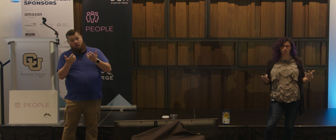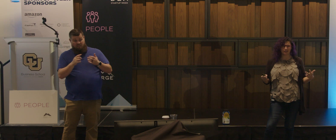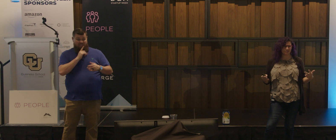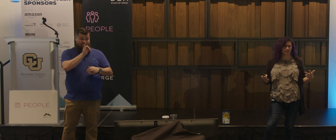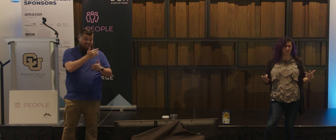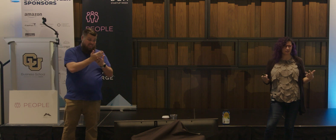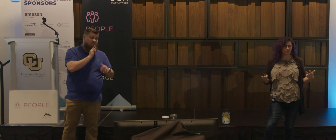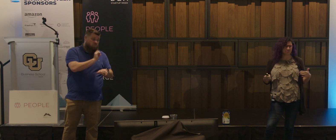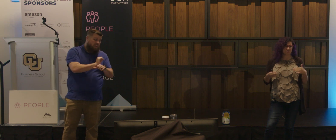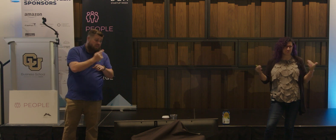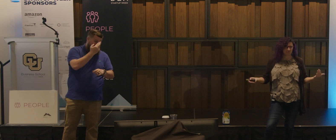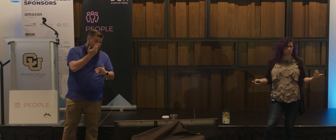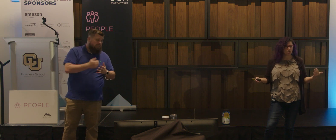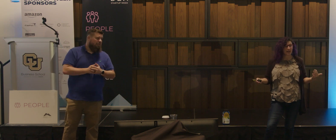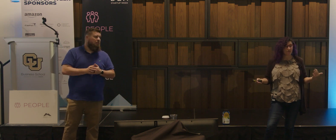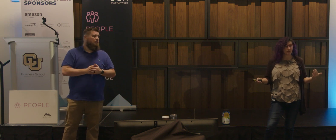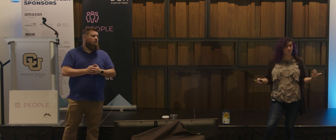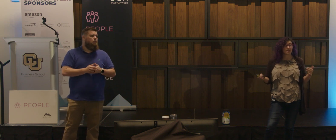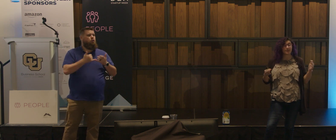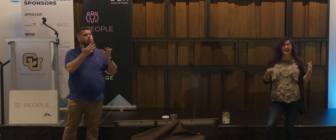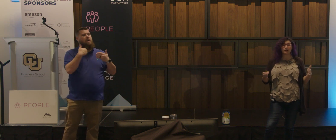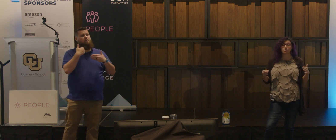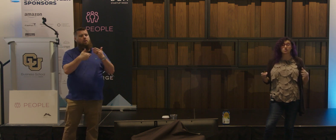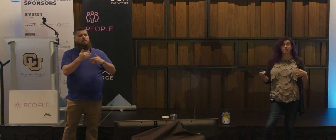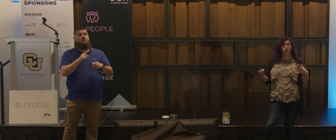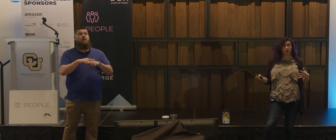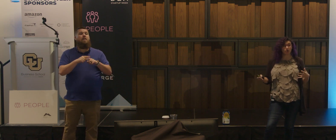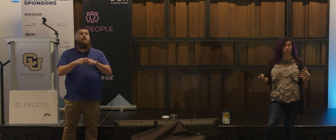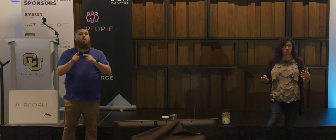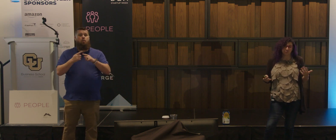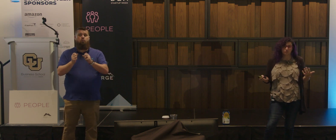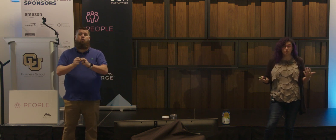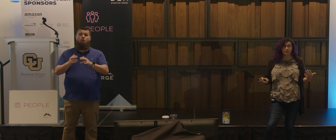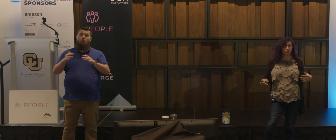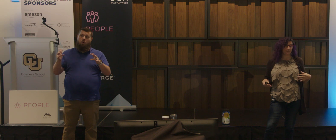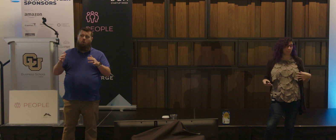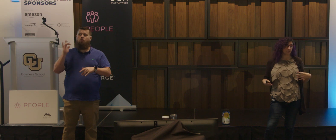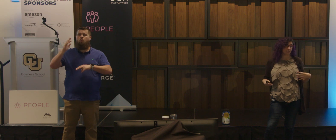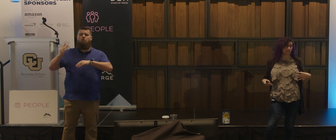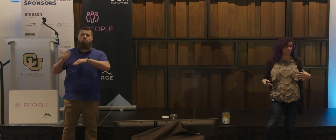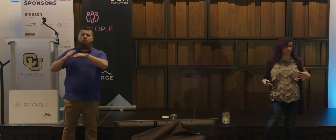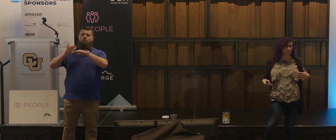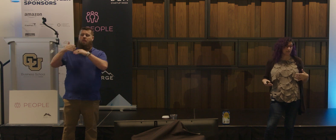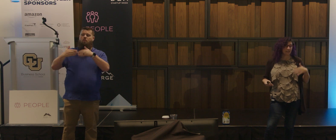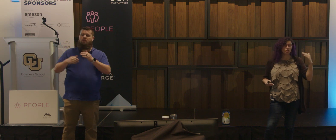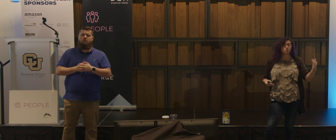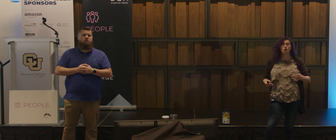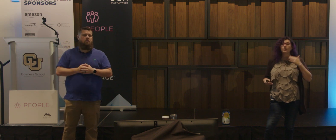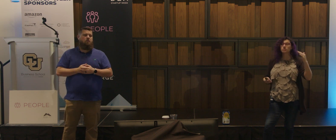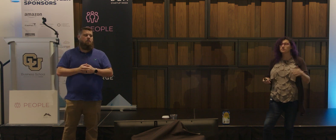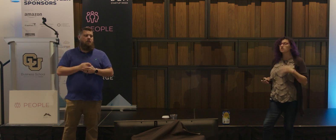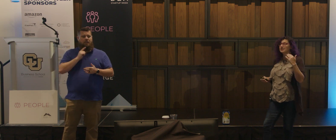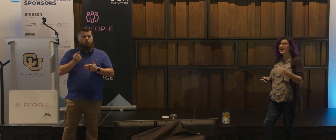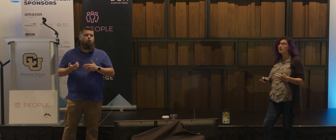that thing realistic? You still want to have a process. And then as you scale and grow, you build on that process. It's